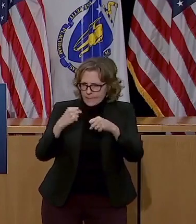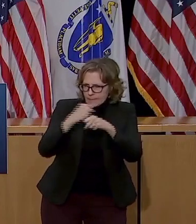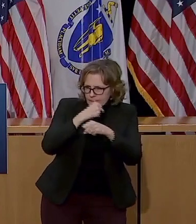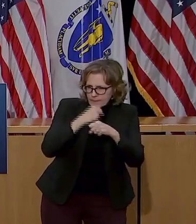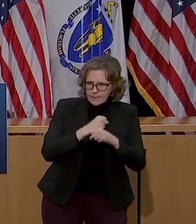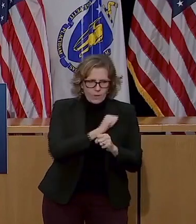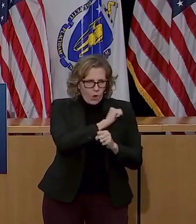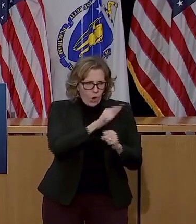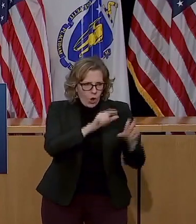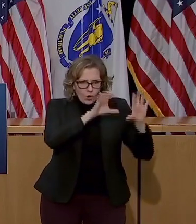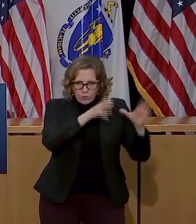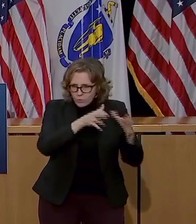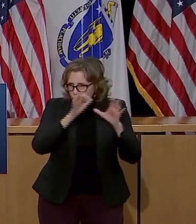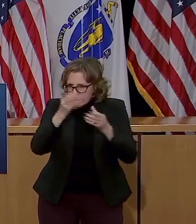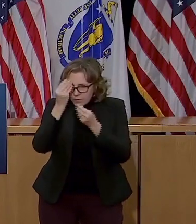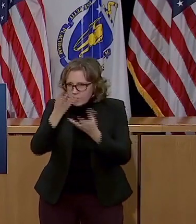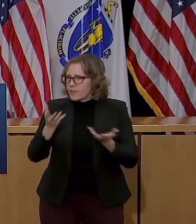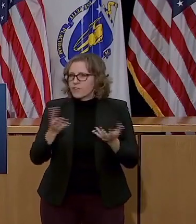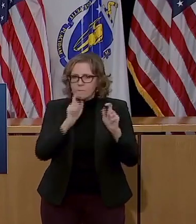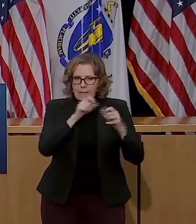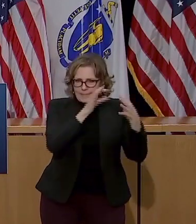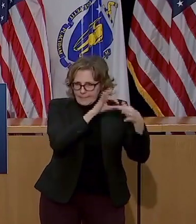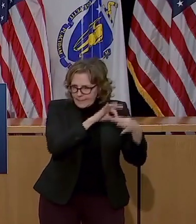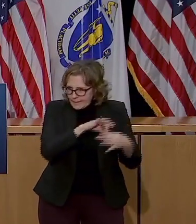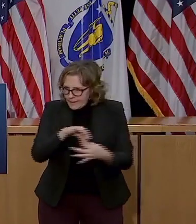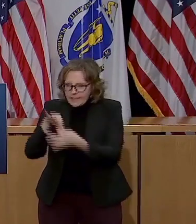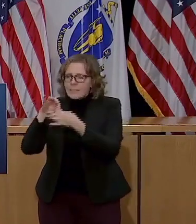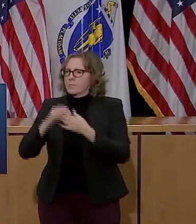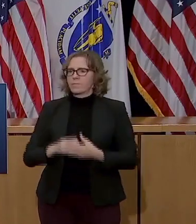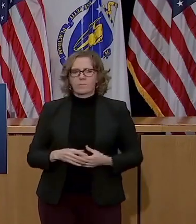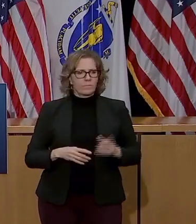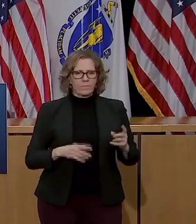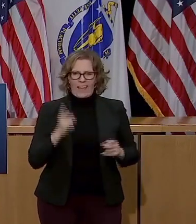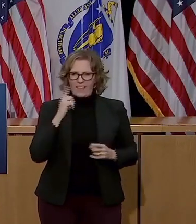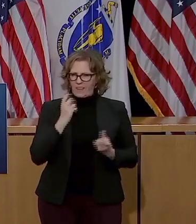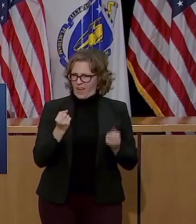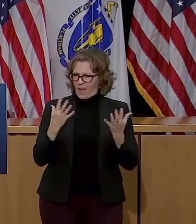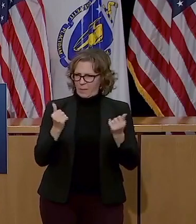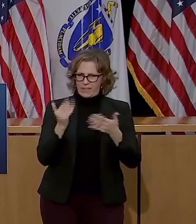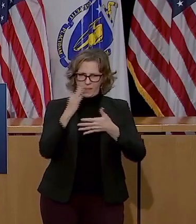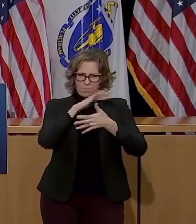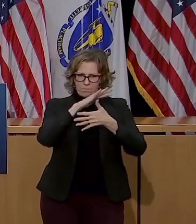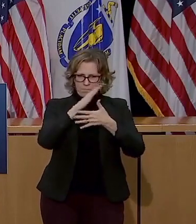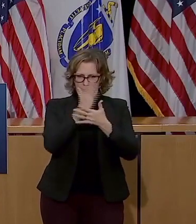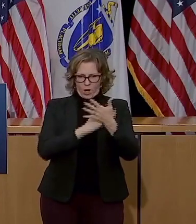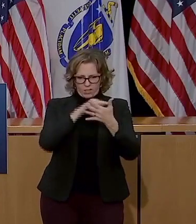data, there are 100 data elements that we send every week to the CDC.